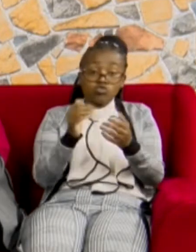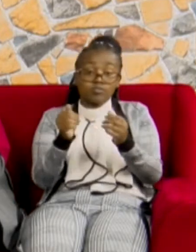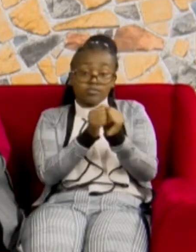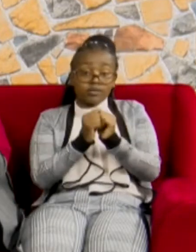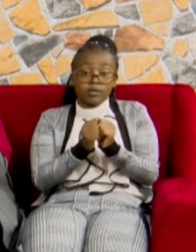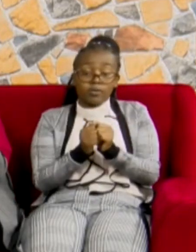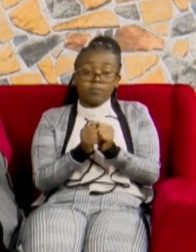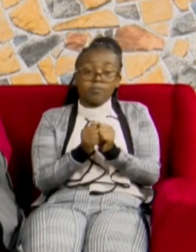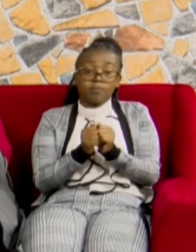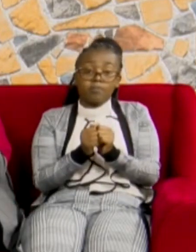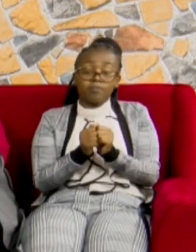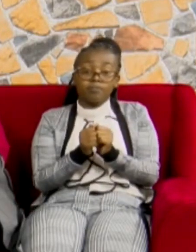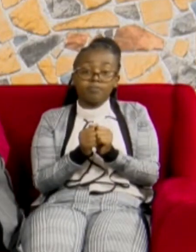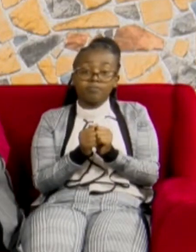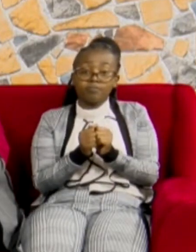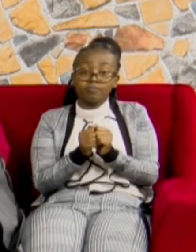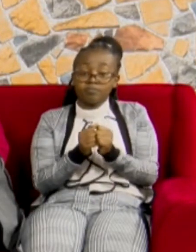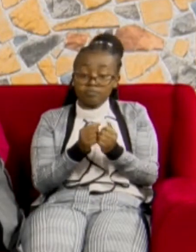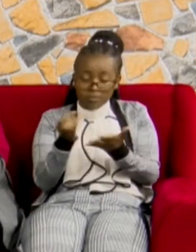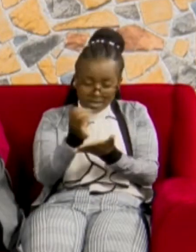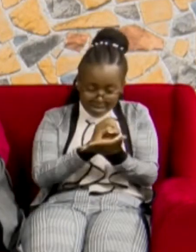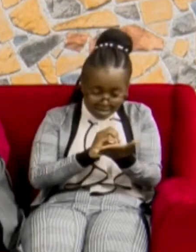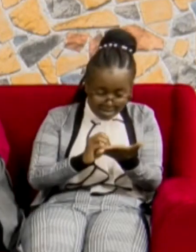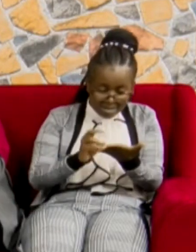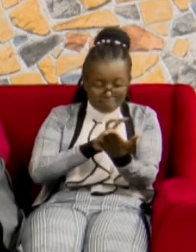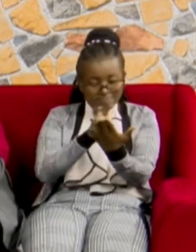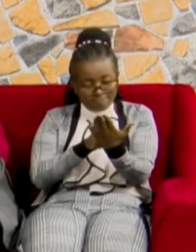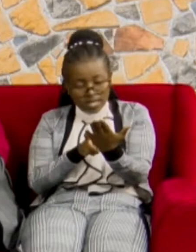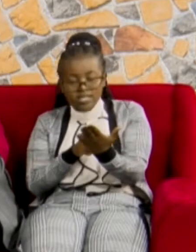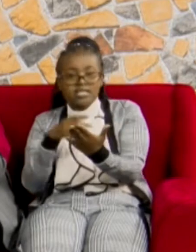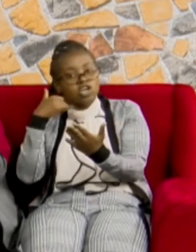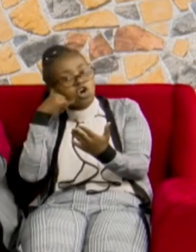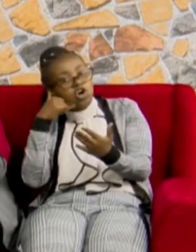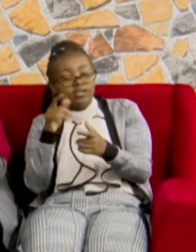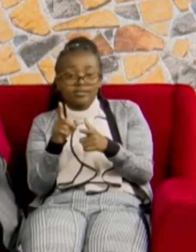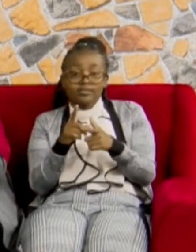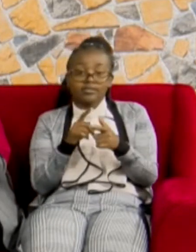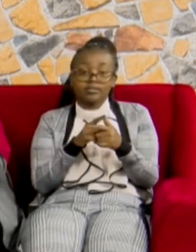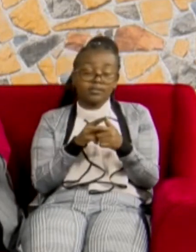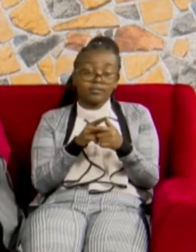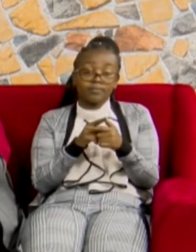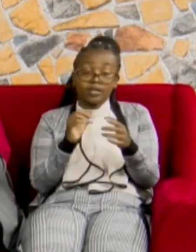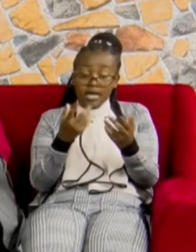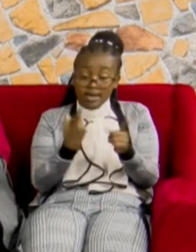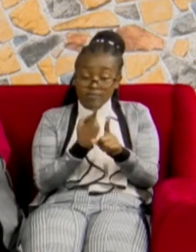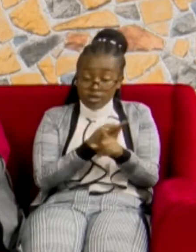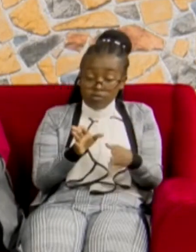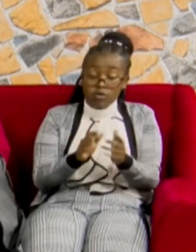with like writing notes and reading each other's notes, making phone calls. So there are ways that we